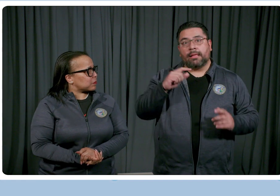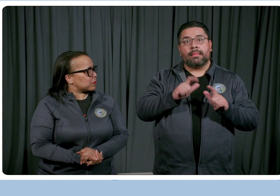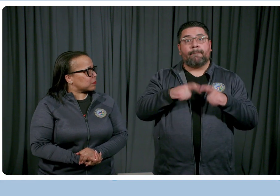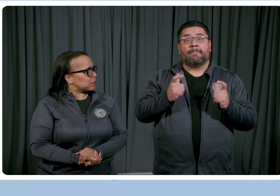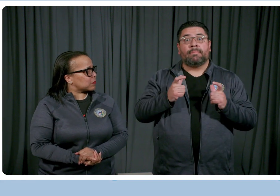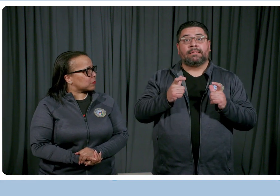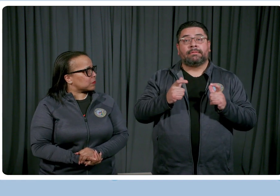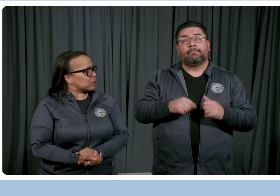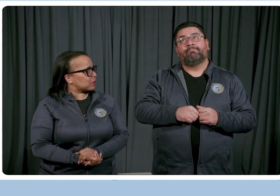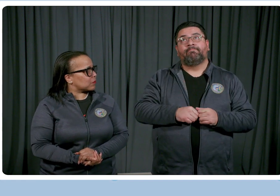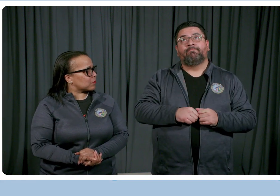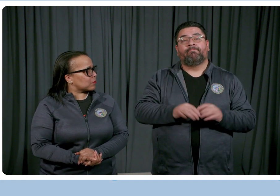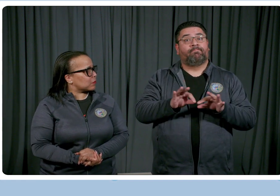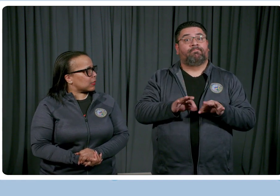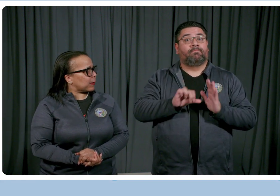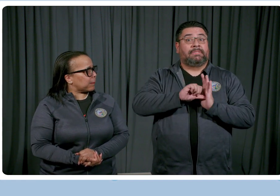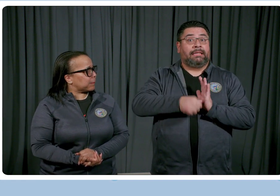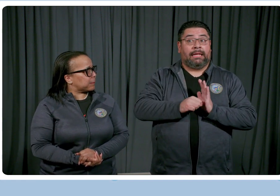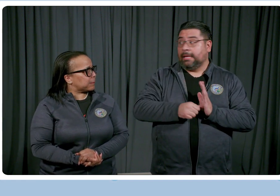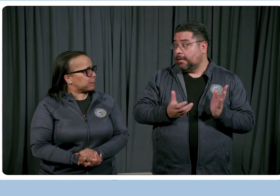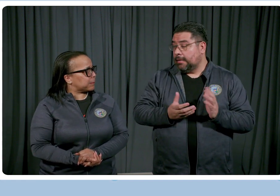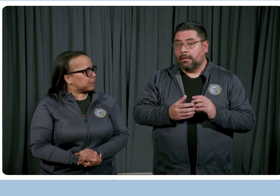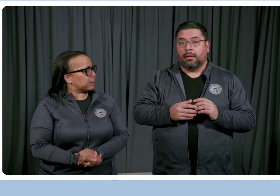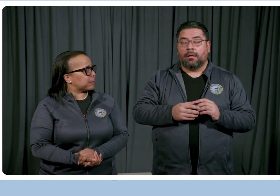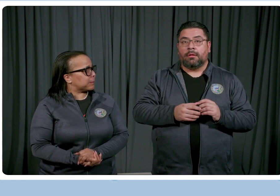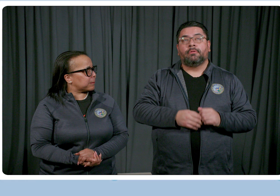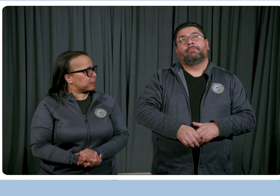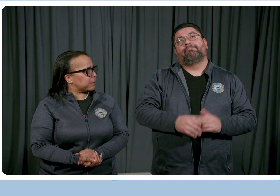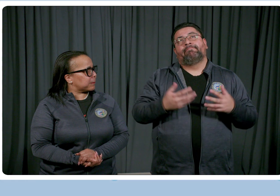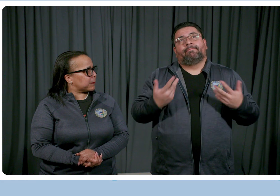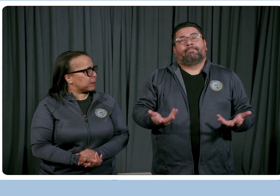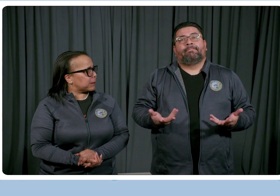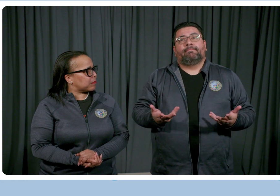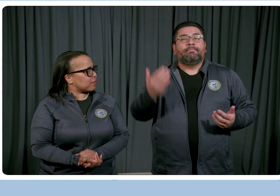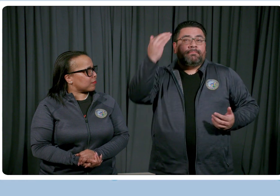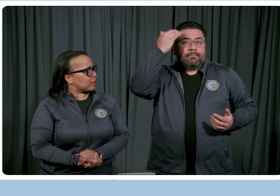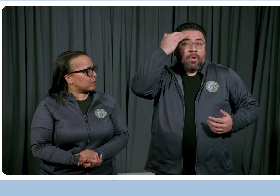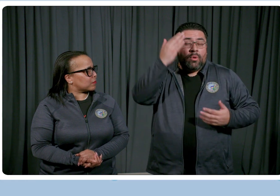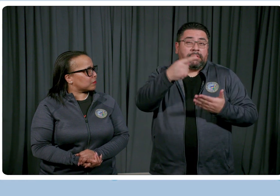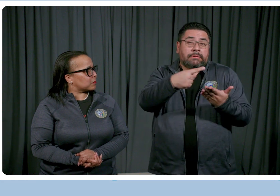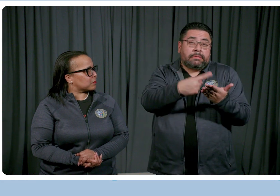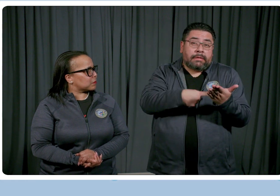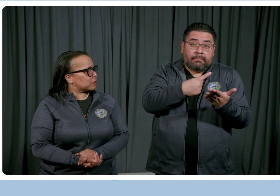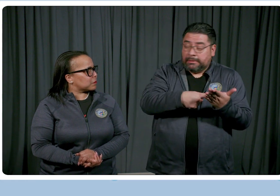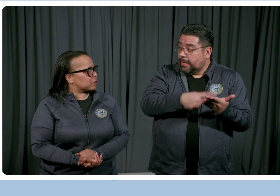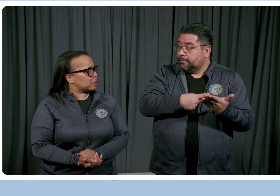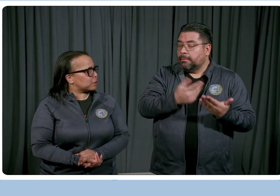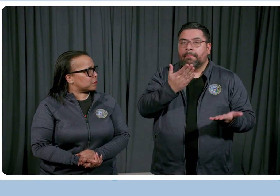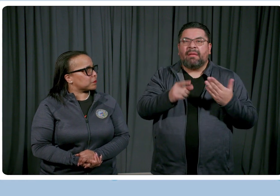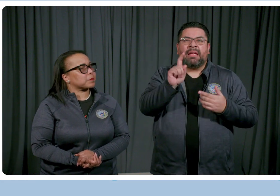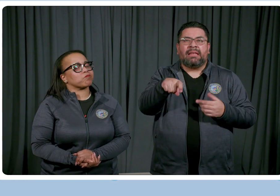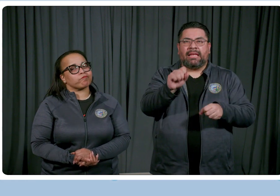think the biggest key is just facing the fact that, in some cases